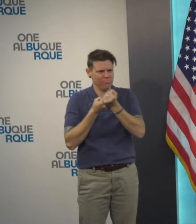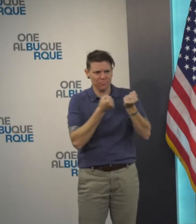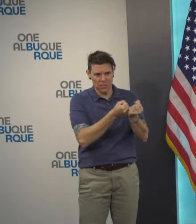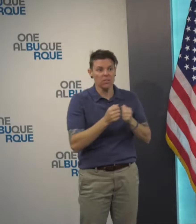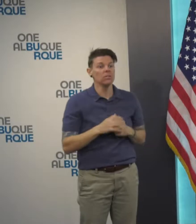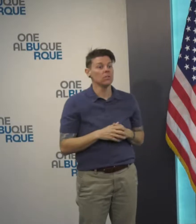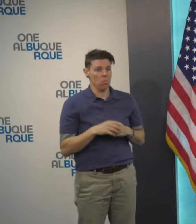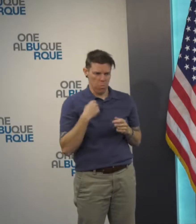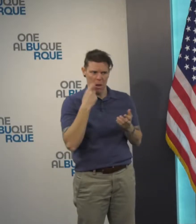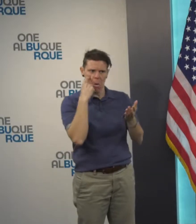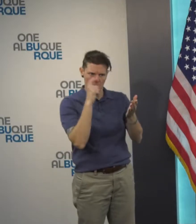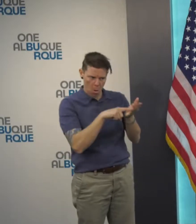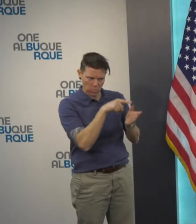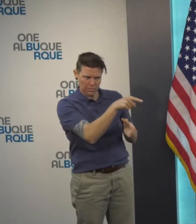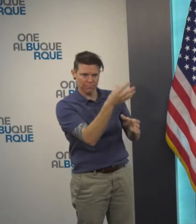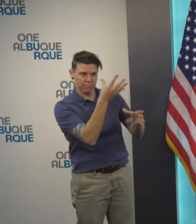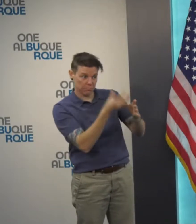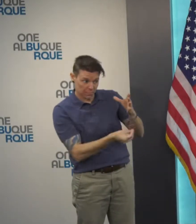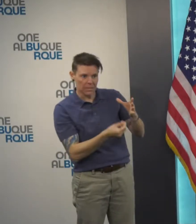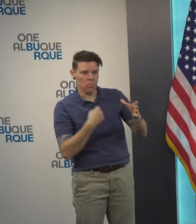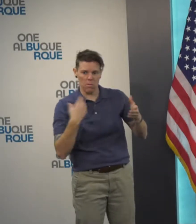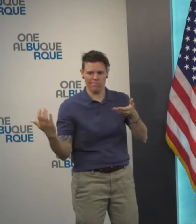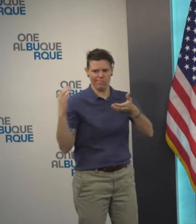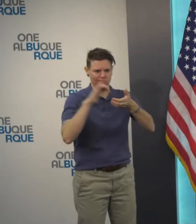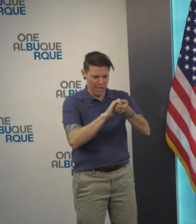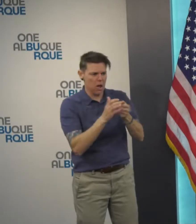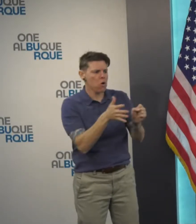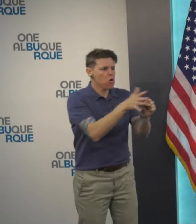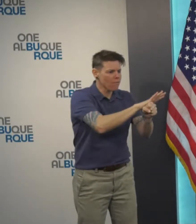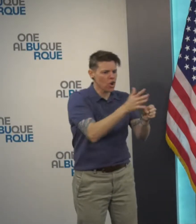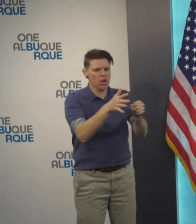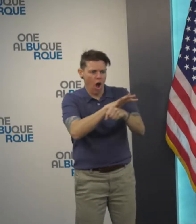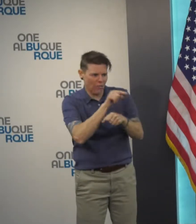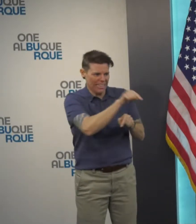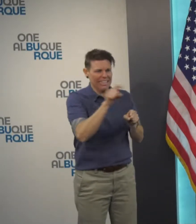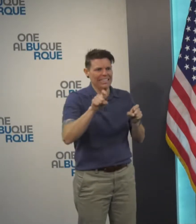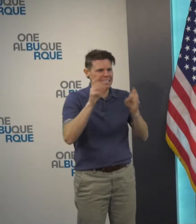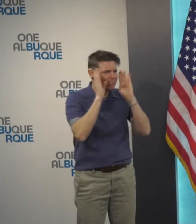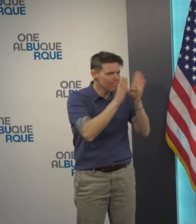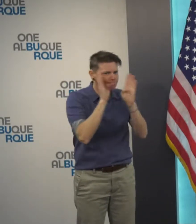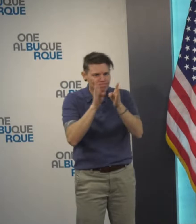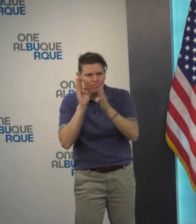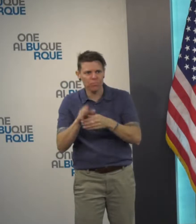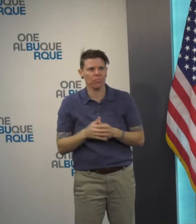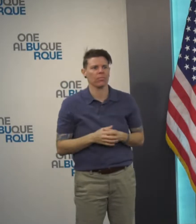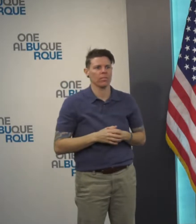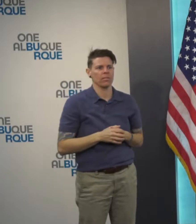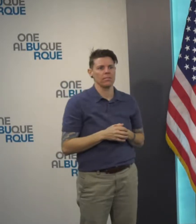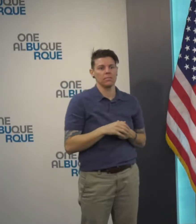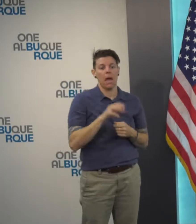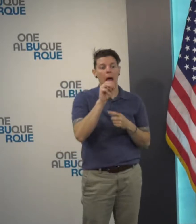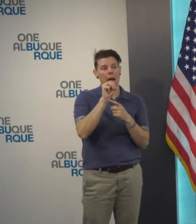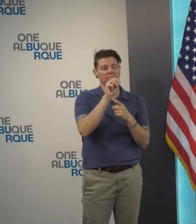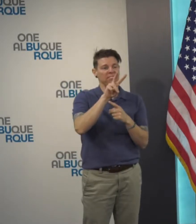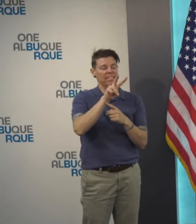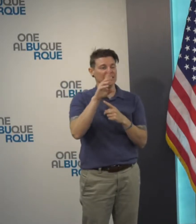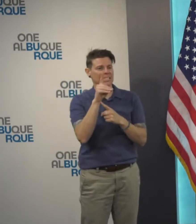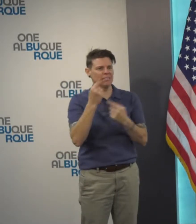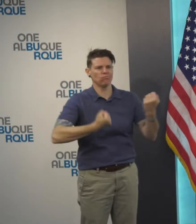term. We also want to note that MVD is preparing temporary licenses